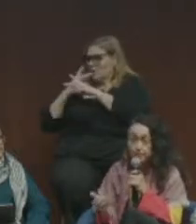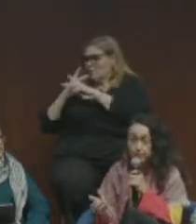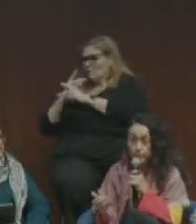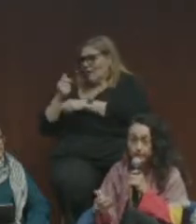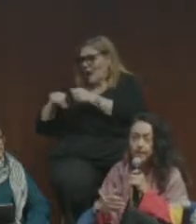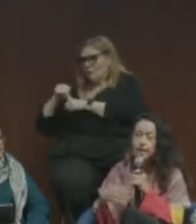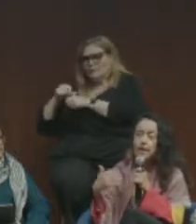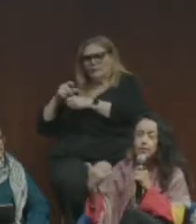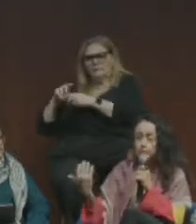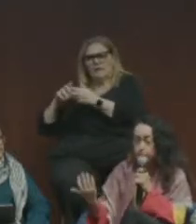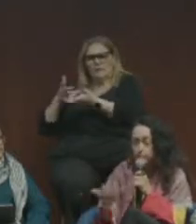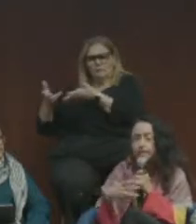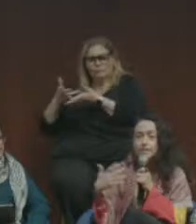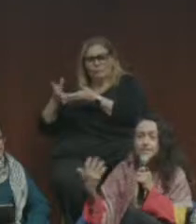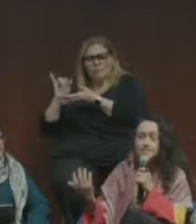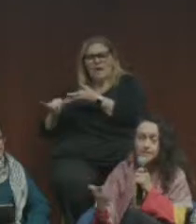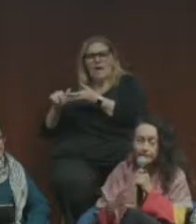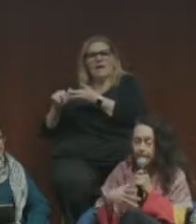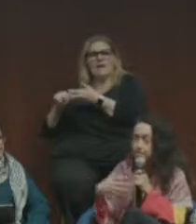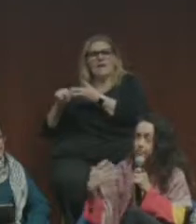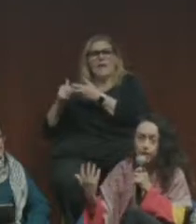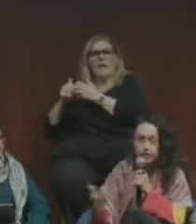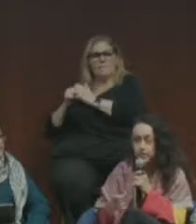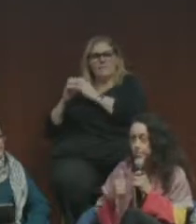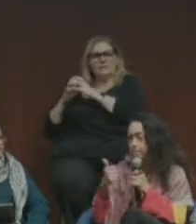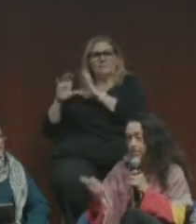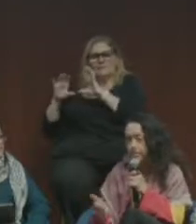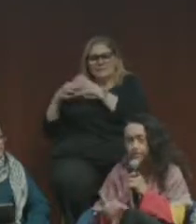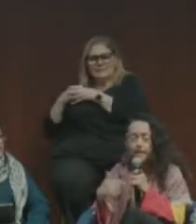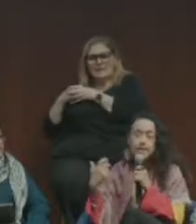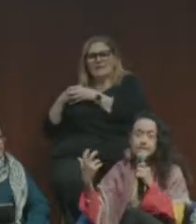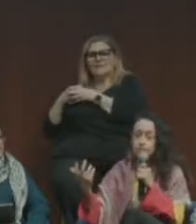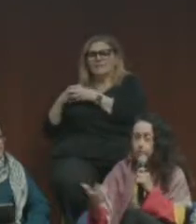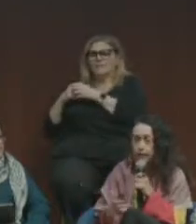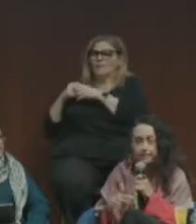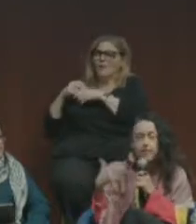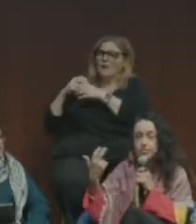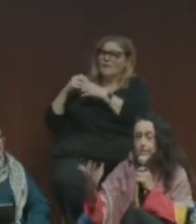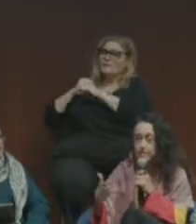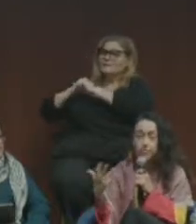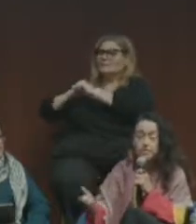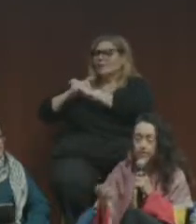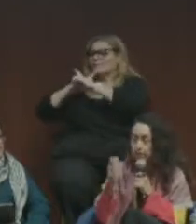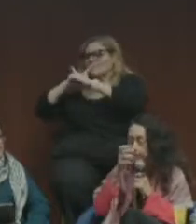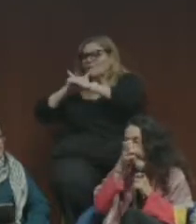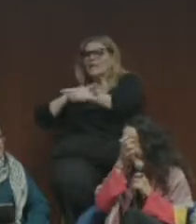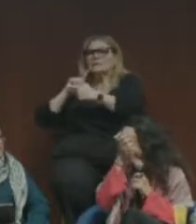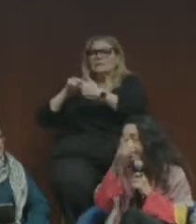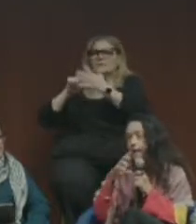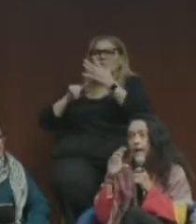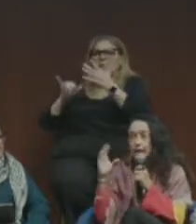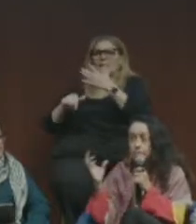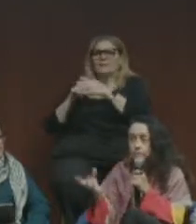ways to deal with it. And we're building these collective projects with self-defense and direct action, et cetera, et cetera.